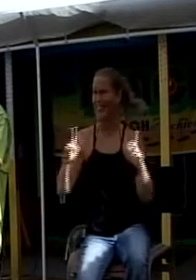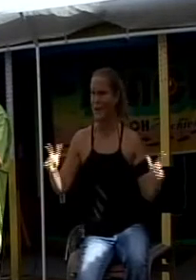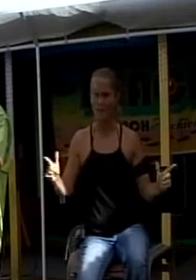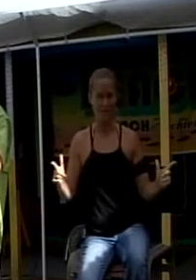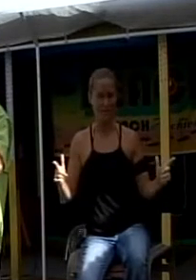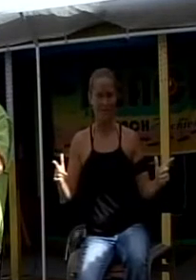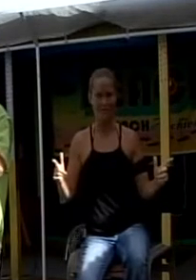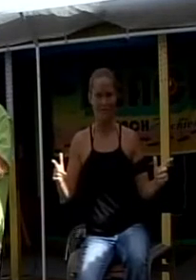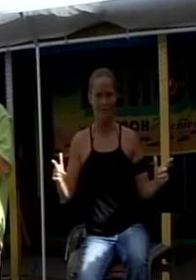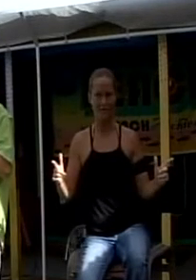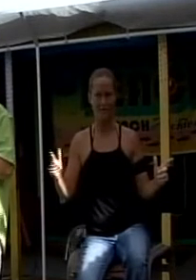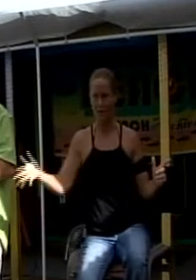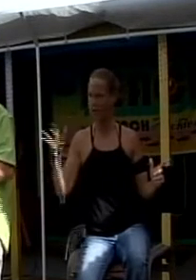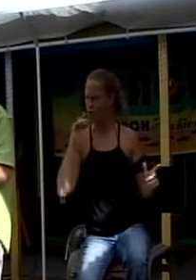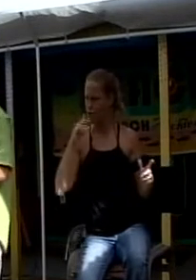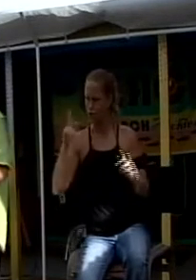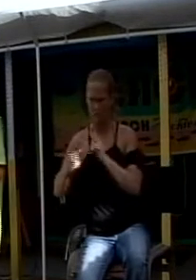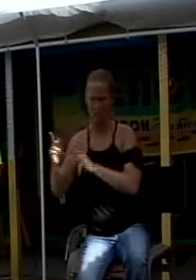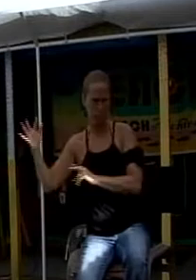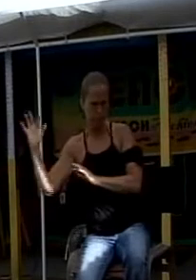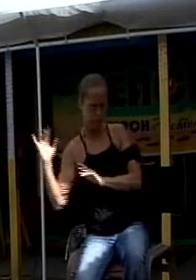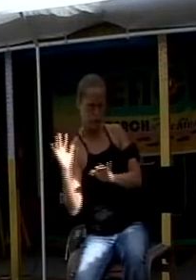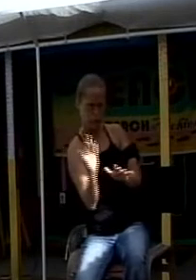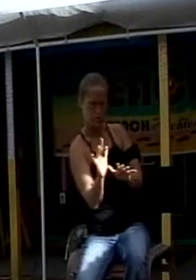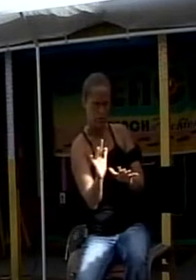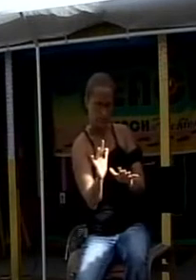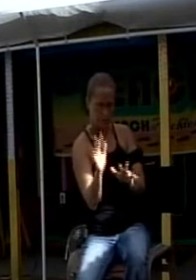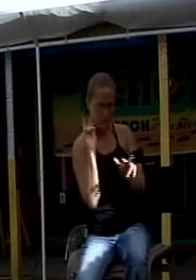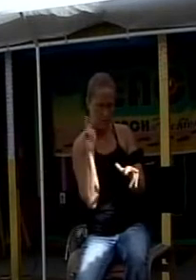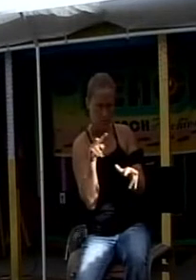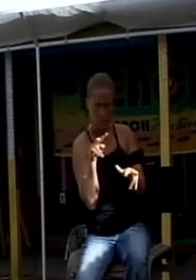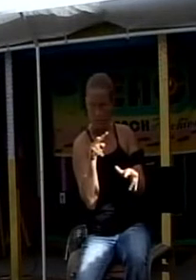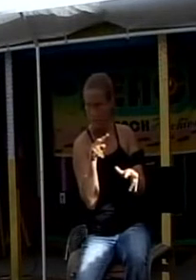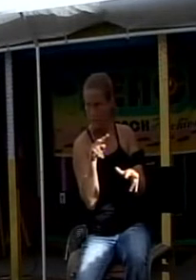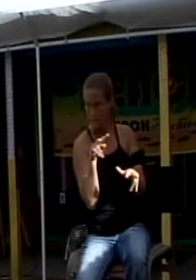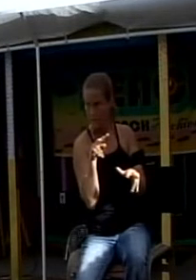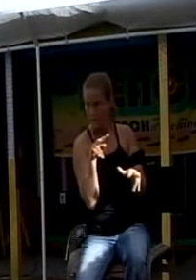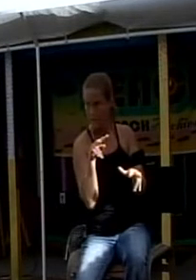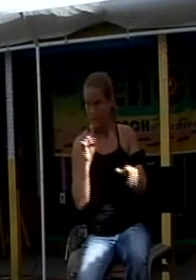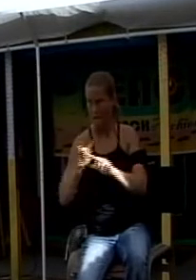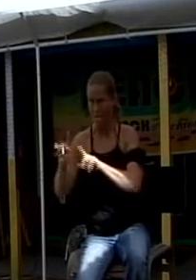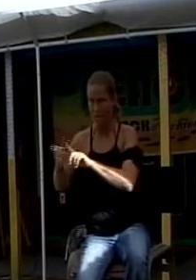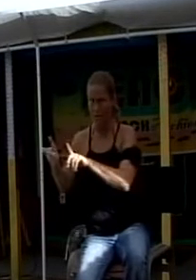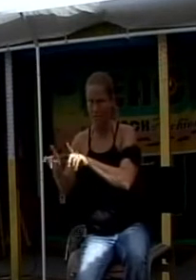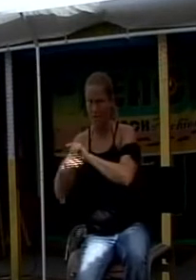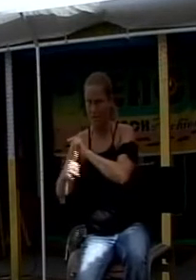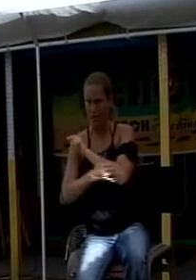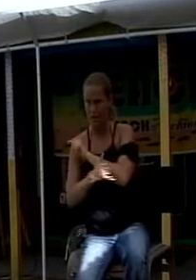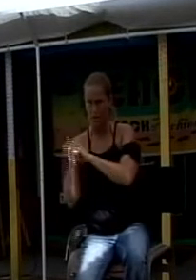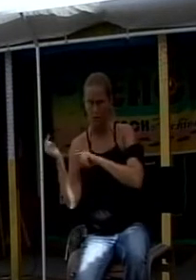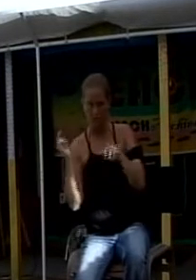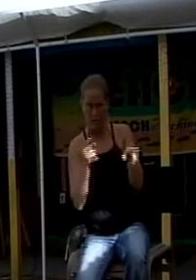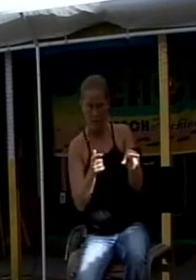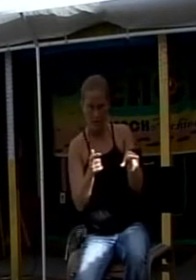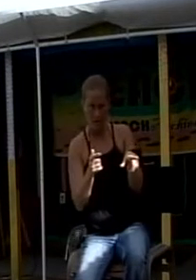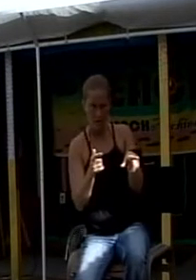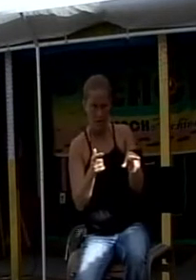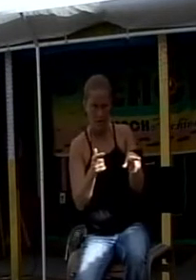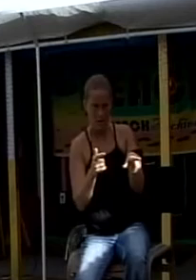men, it says, these people that came were from different countries, and they heard them in their own